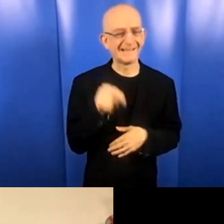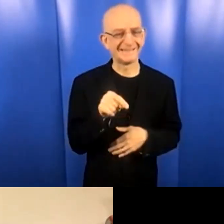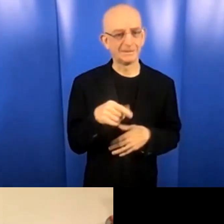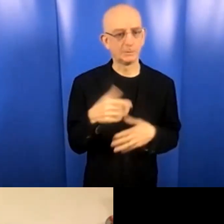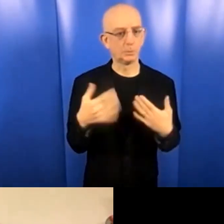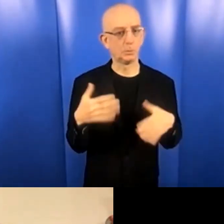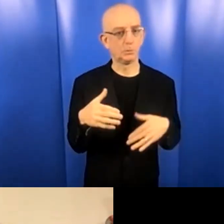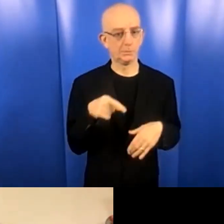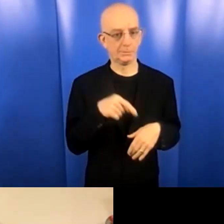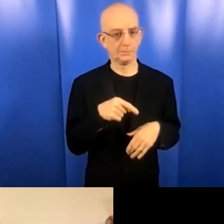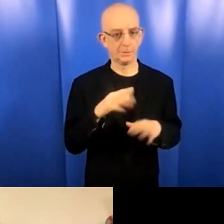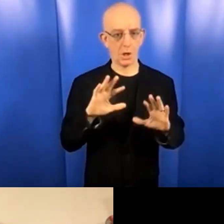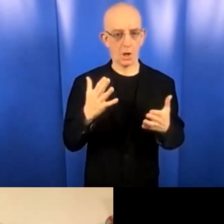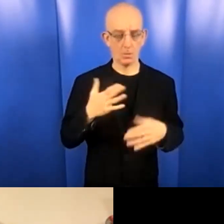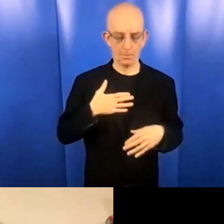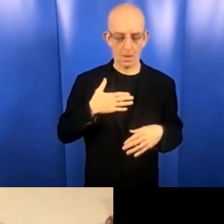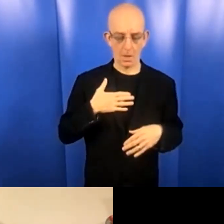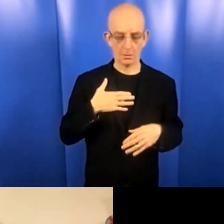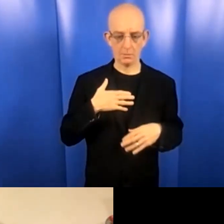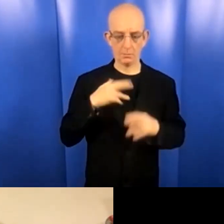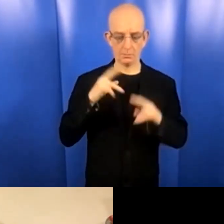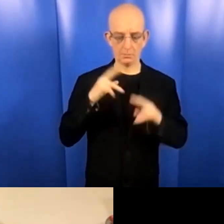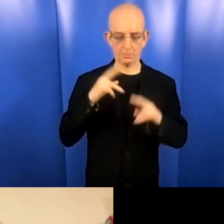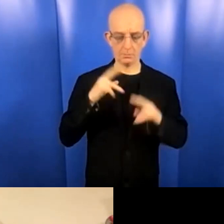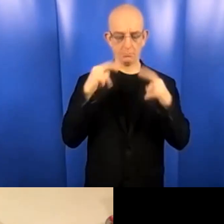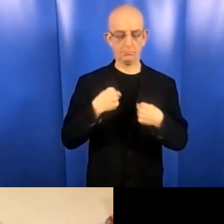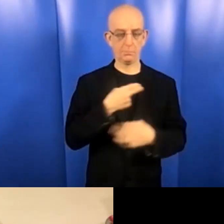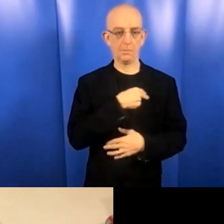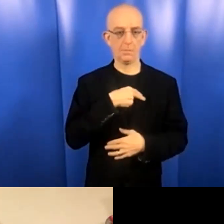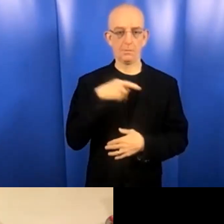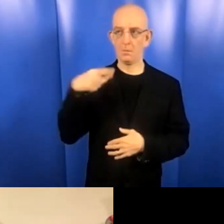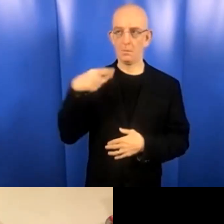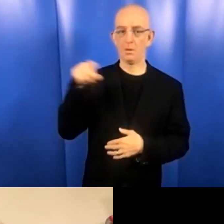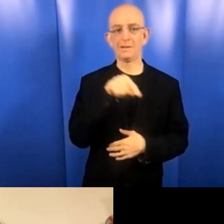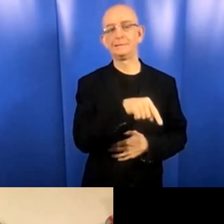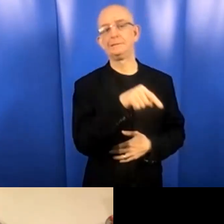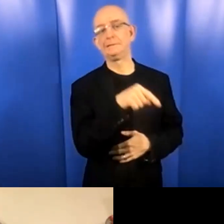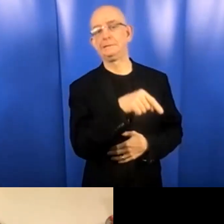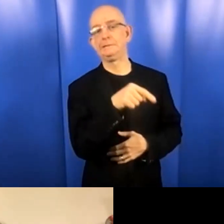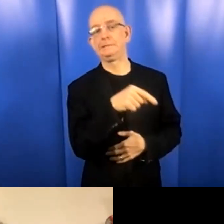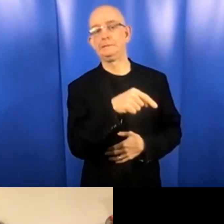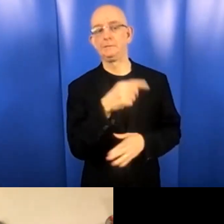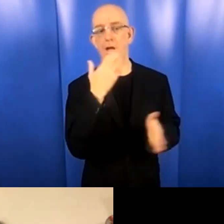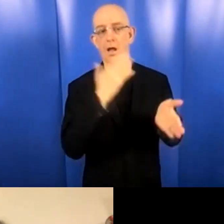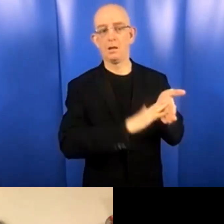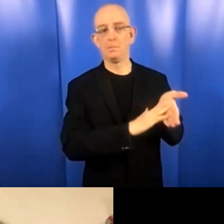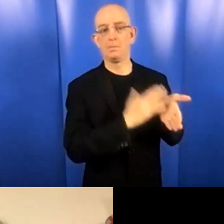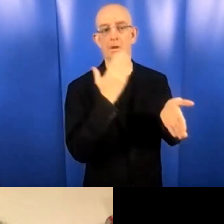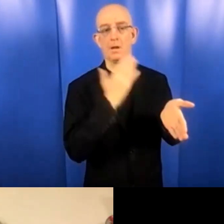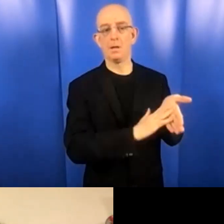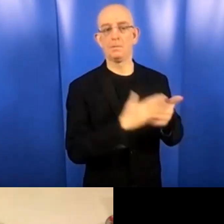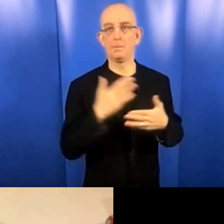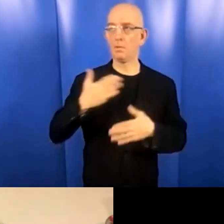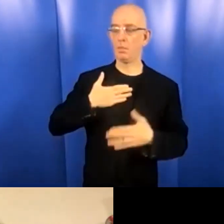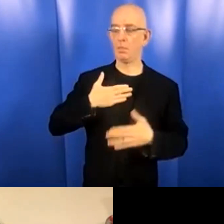also the other challenge that is related within our own constituency. For example, if you take the context of Nepal, the issue of